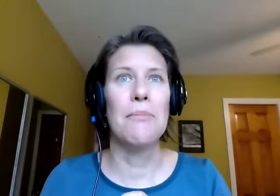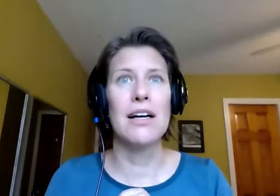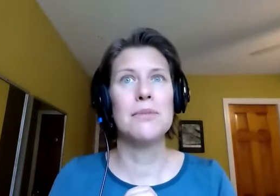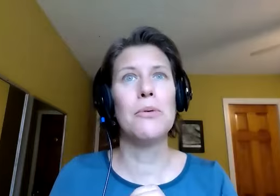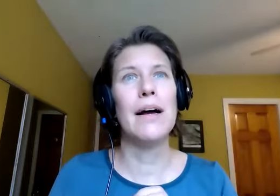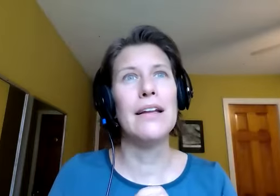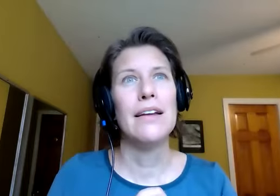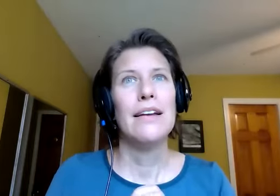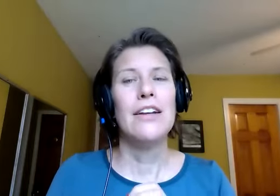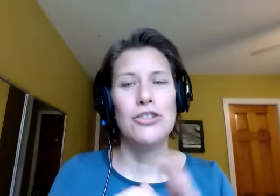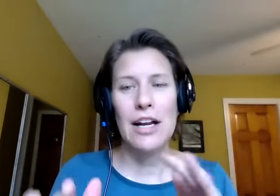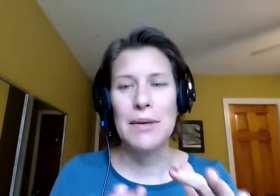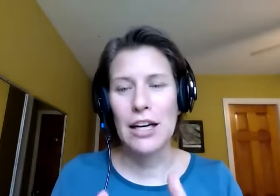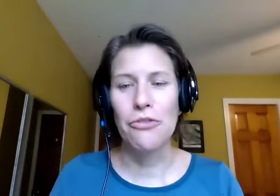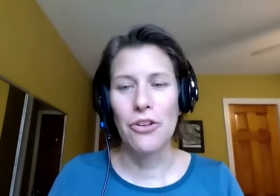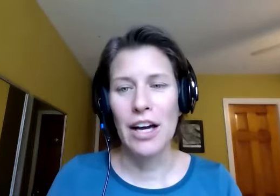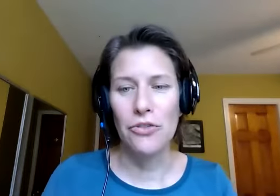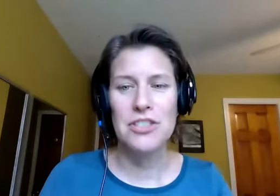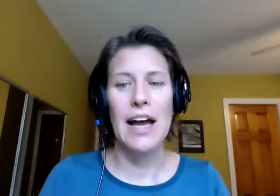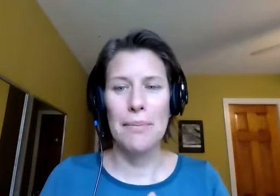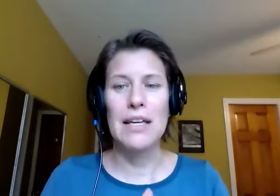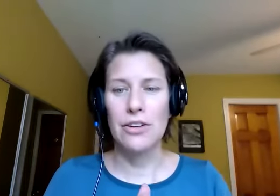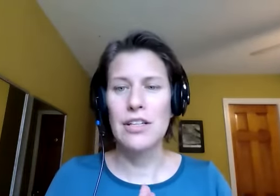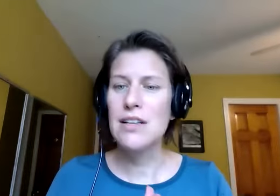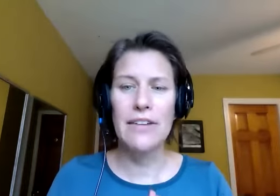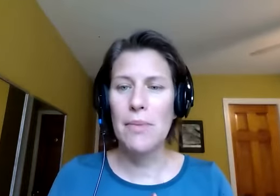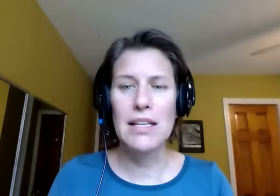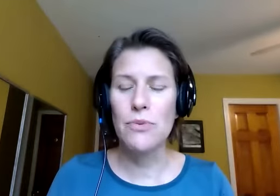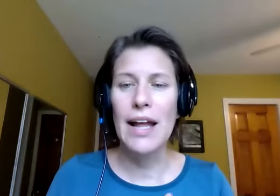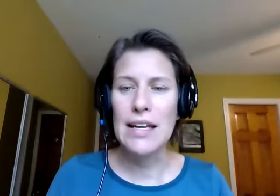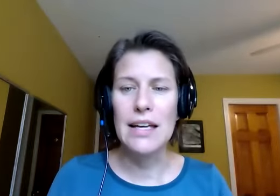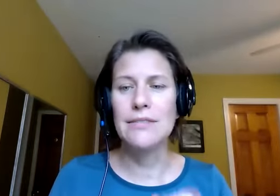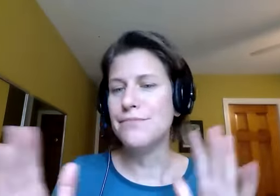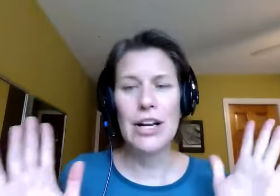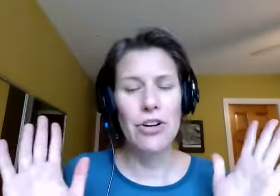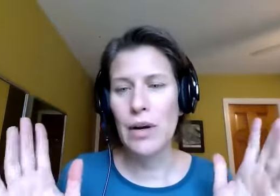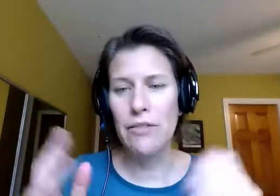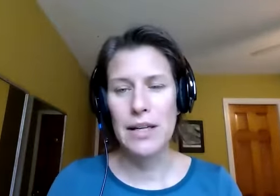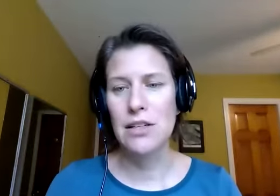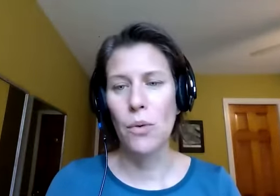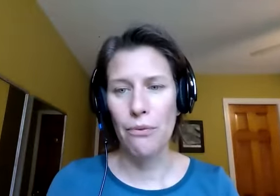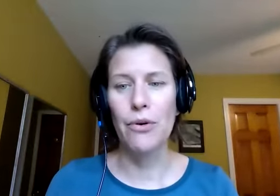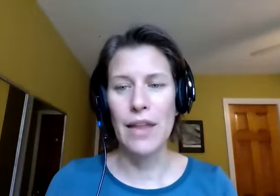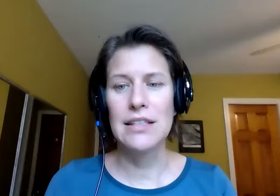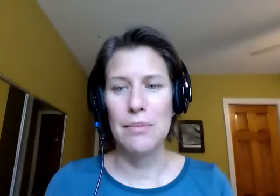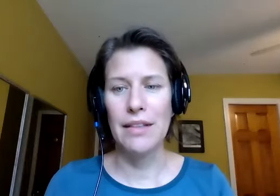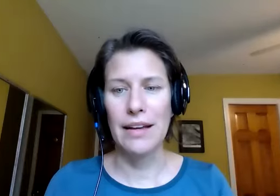possible, but, you know, you try to be careful and not overstep either. Cause not everybody's ready and you never know what everybody's going through and that type of thing.